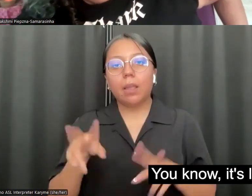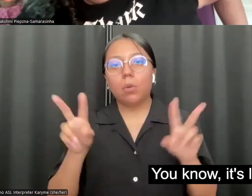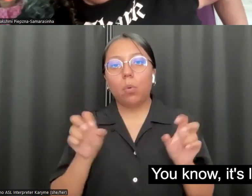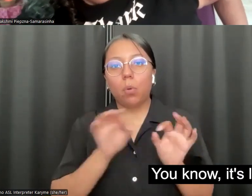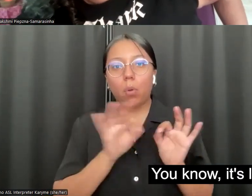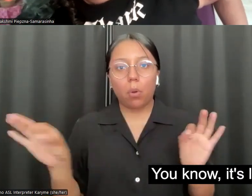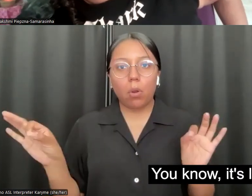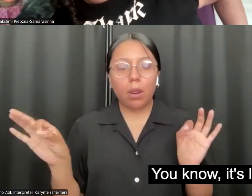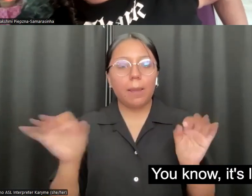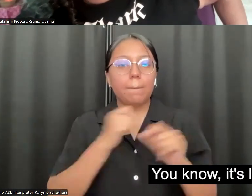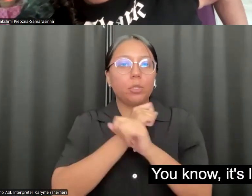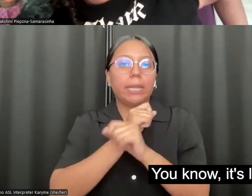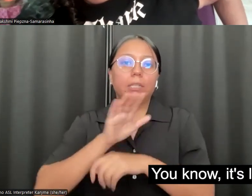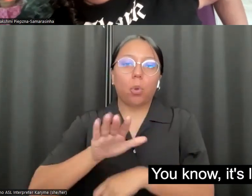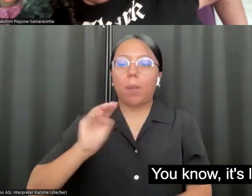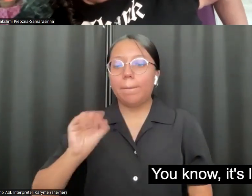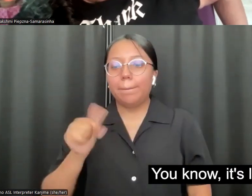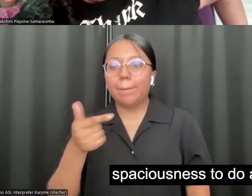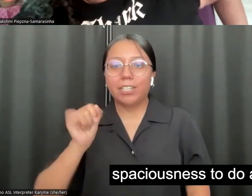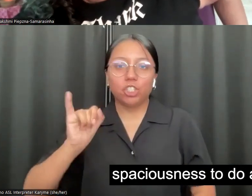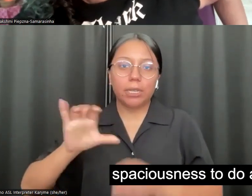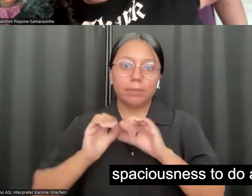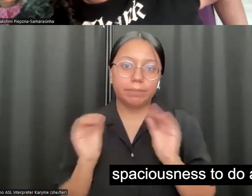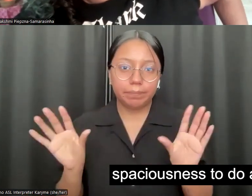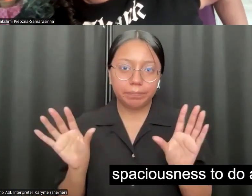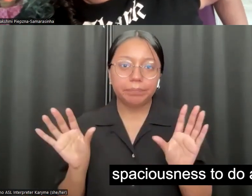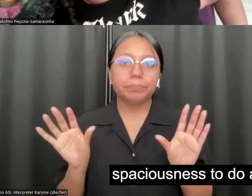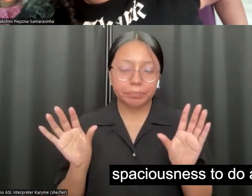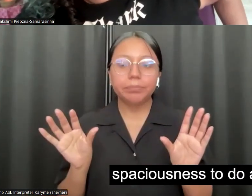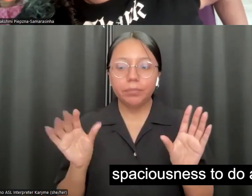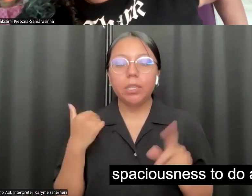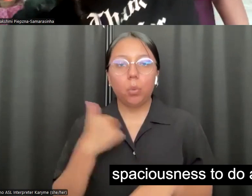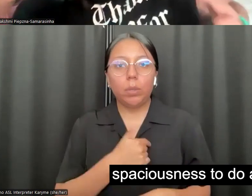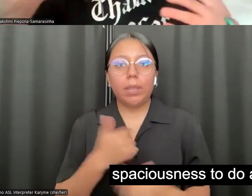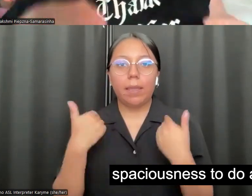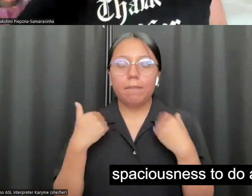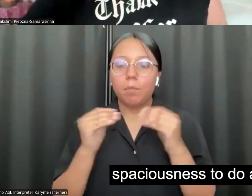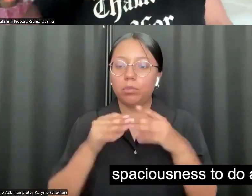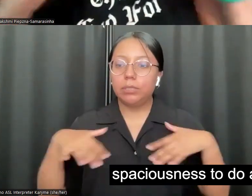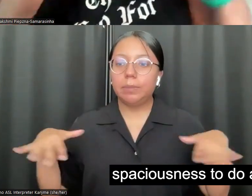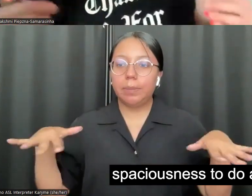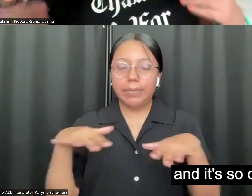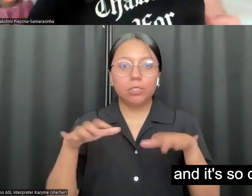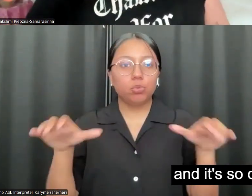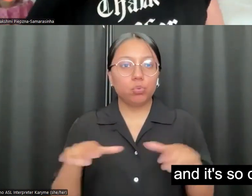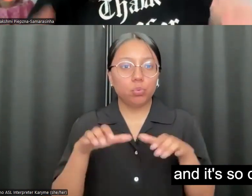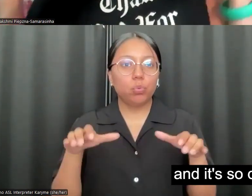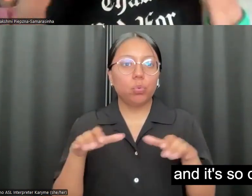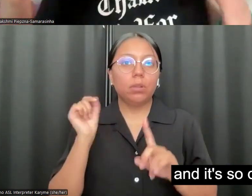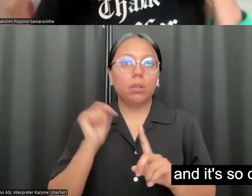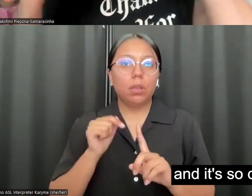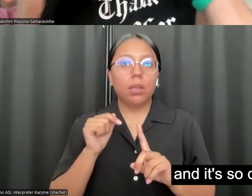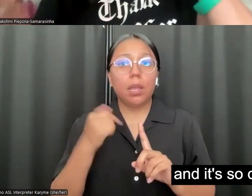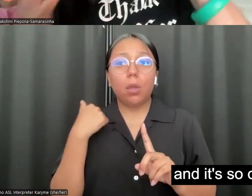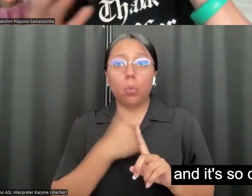magic. It's like, I think that we had more spaciousness to do a kind of like, oh, we all get to connect and it's